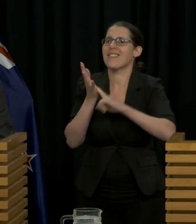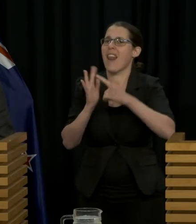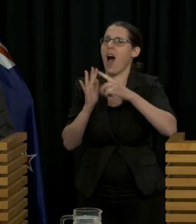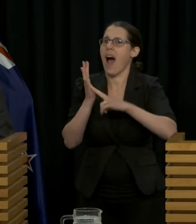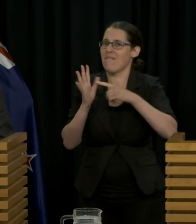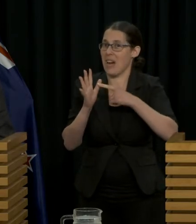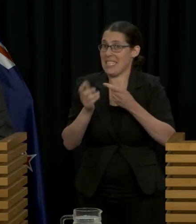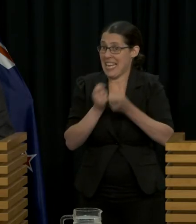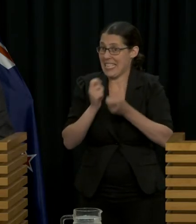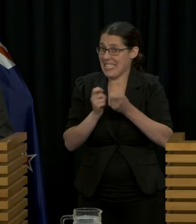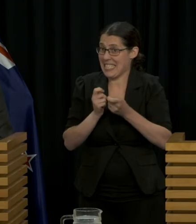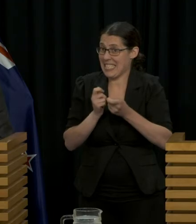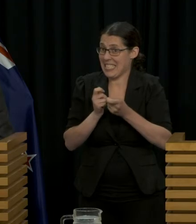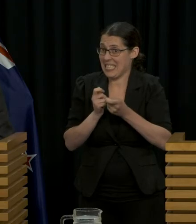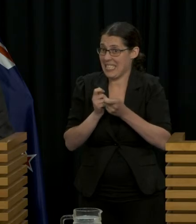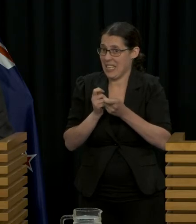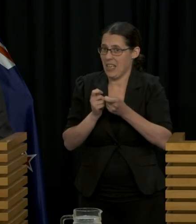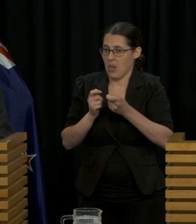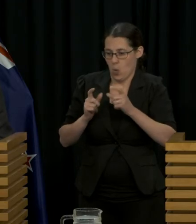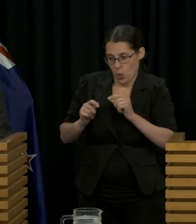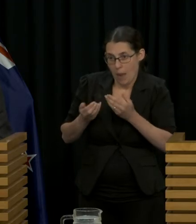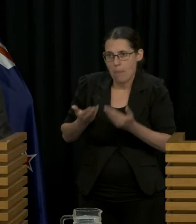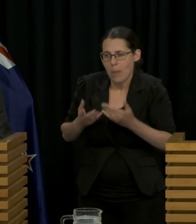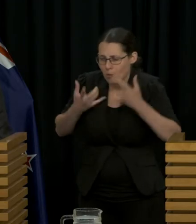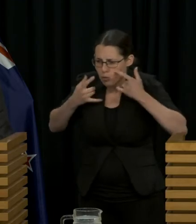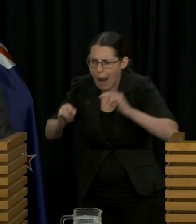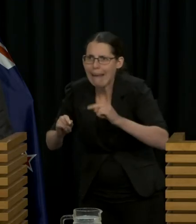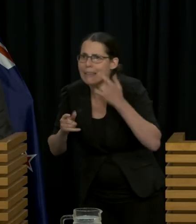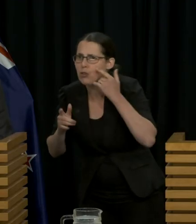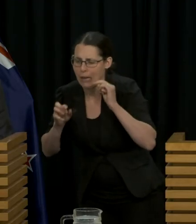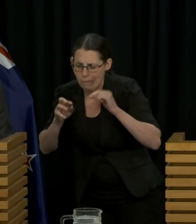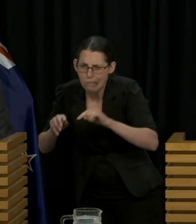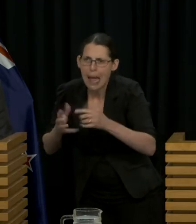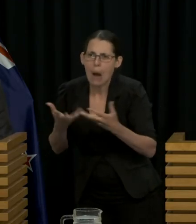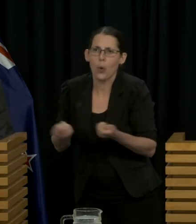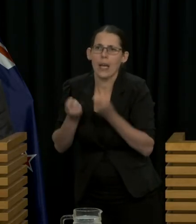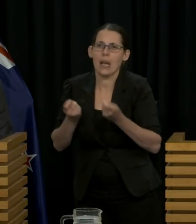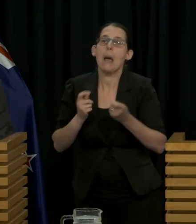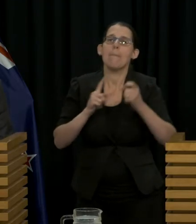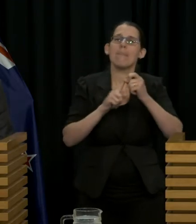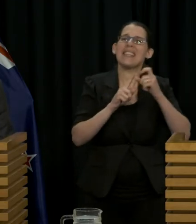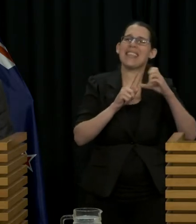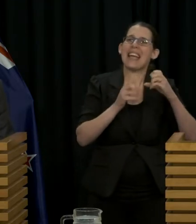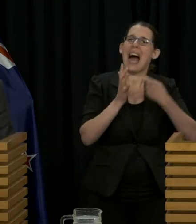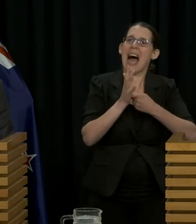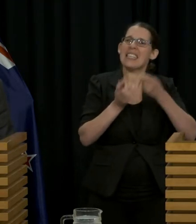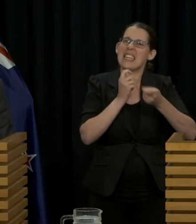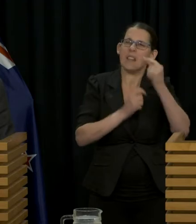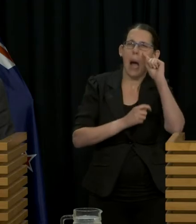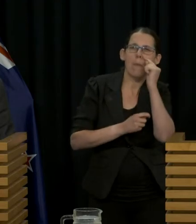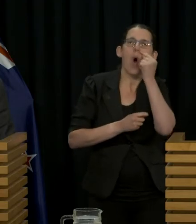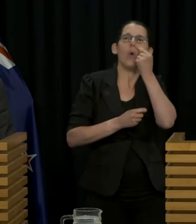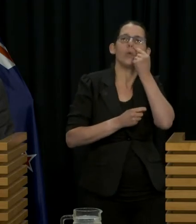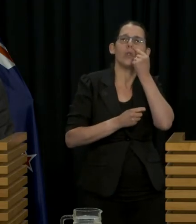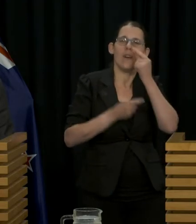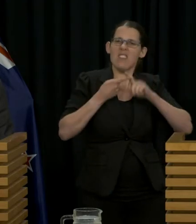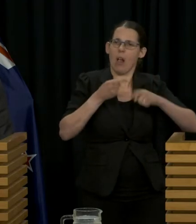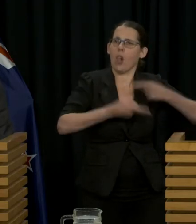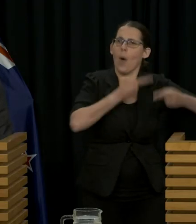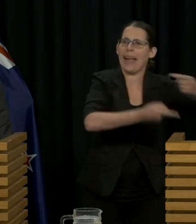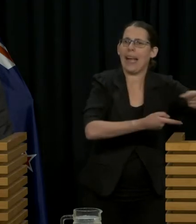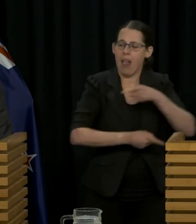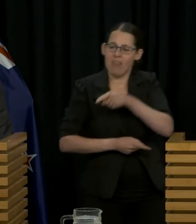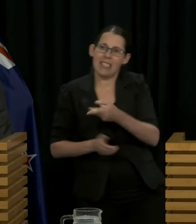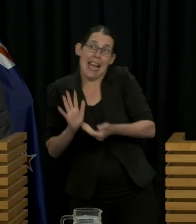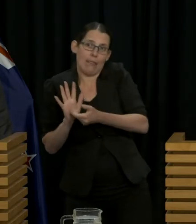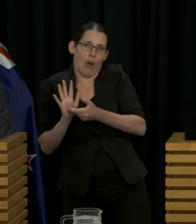It's a supplement to our PCR testing, but it's not a replacement for it. In terms of the overall number of people that we've got coming in, again, I just want to reiterate the